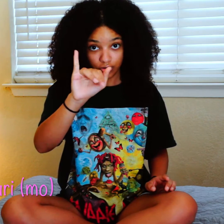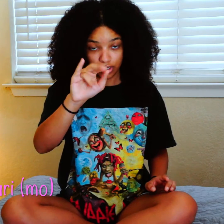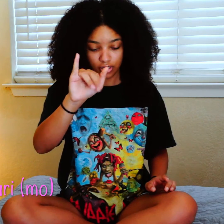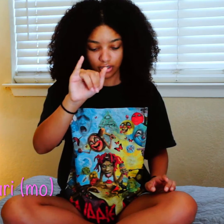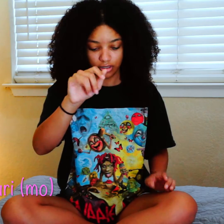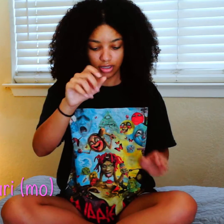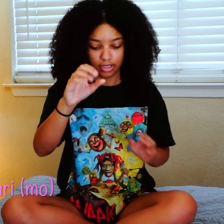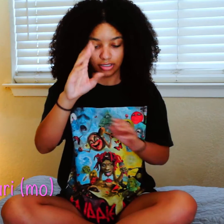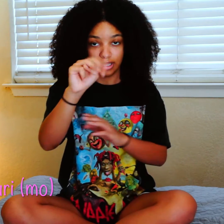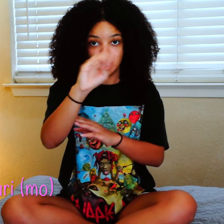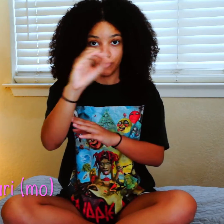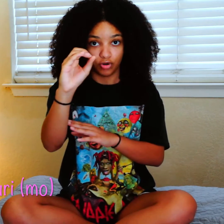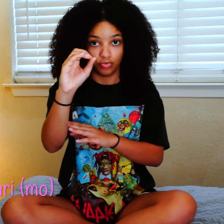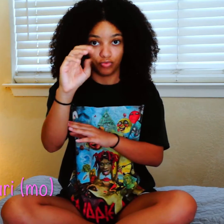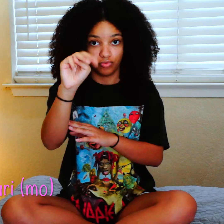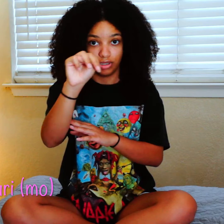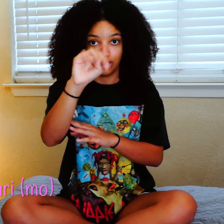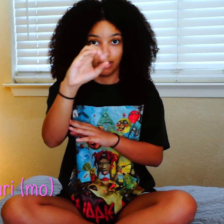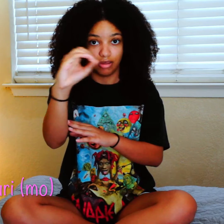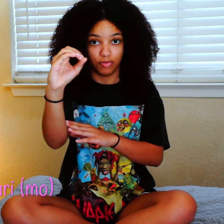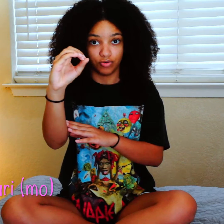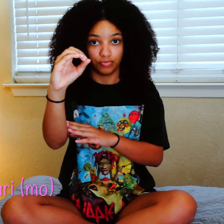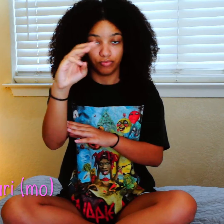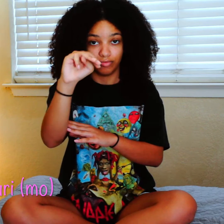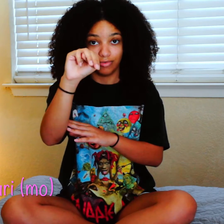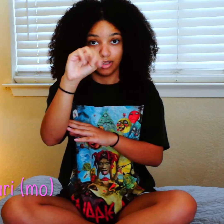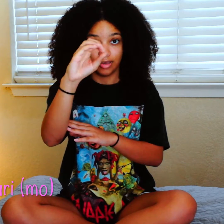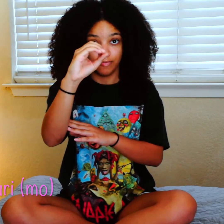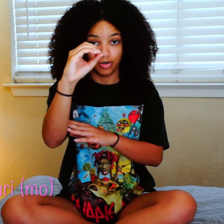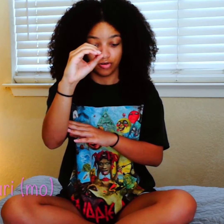Missouri is M-O. M-O. M-O.